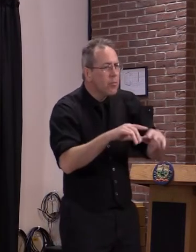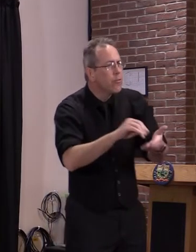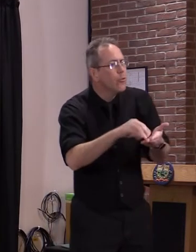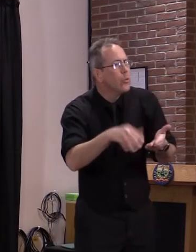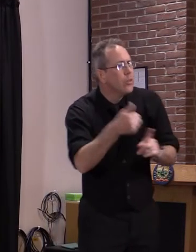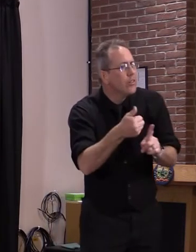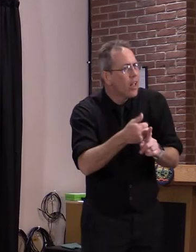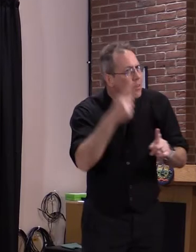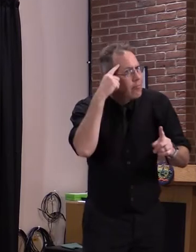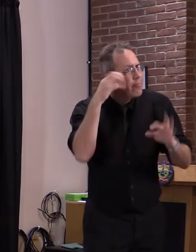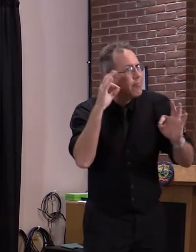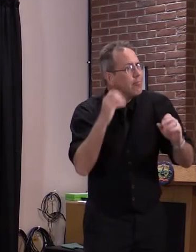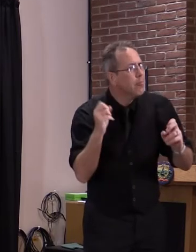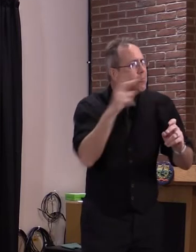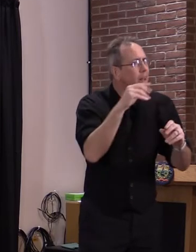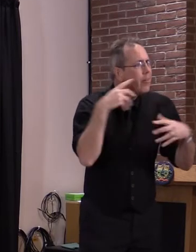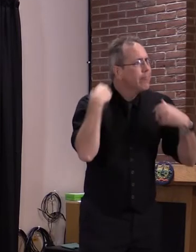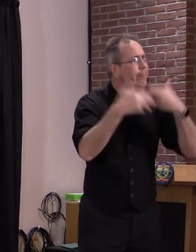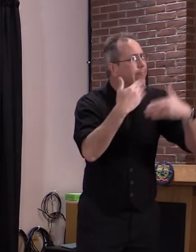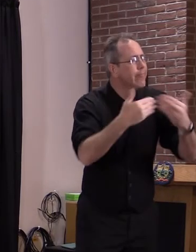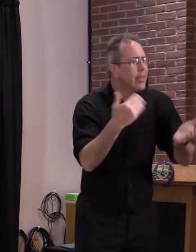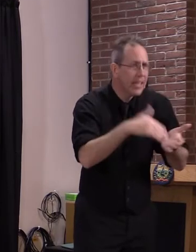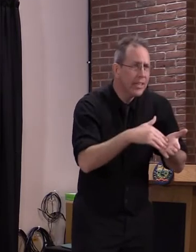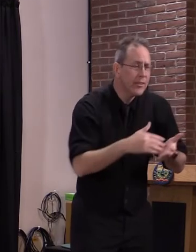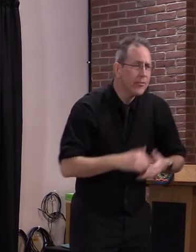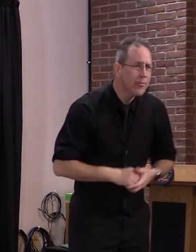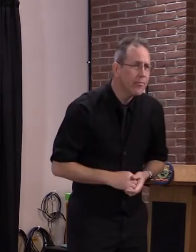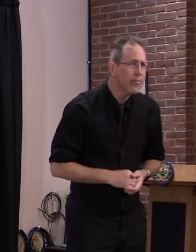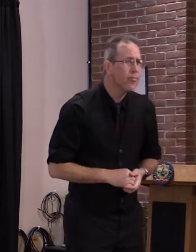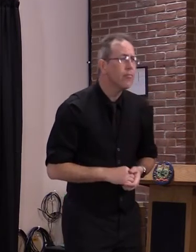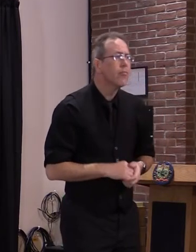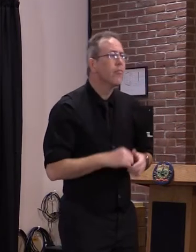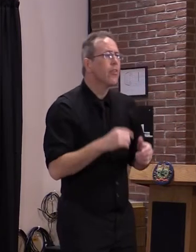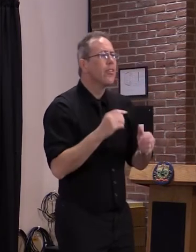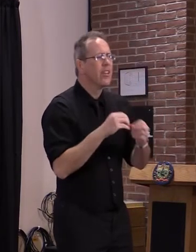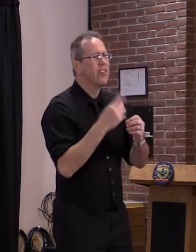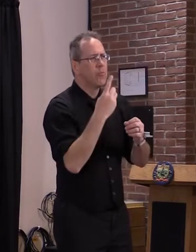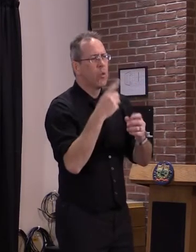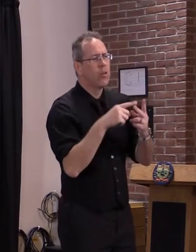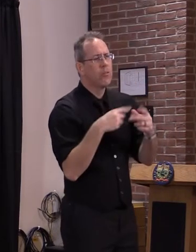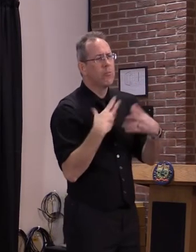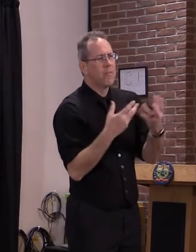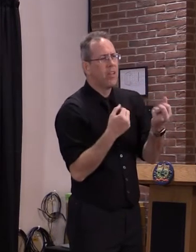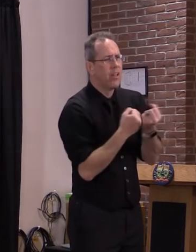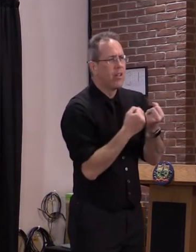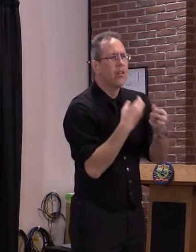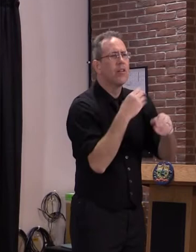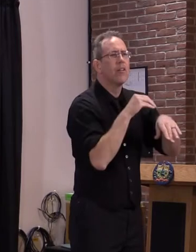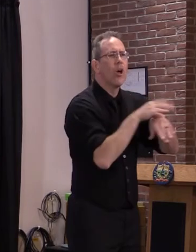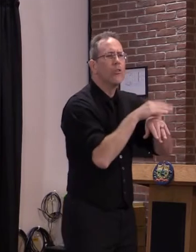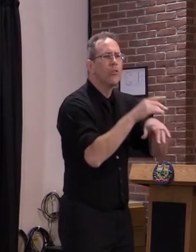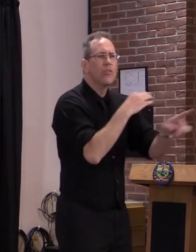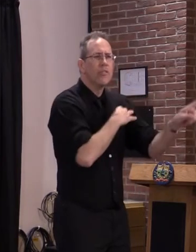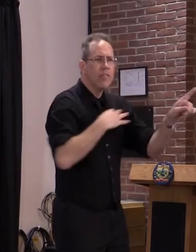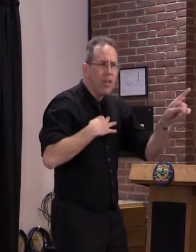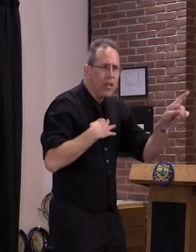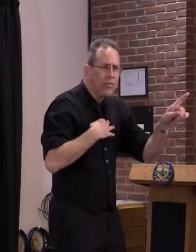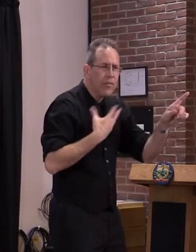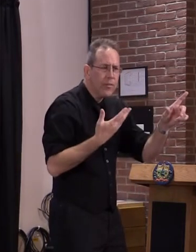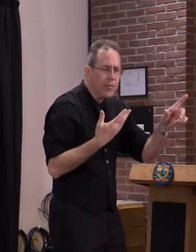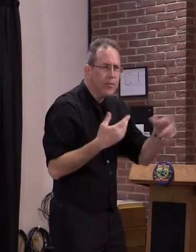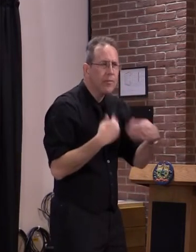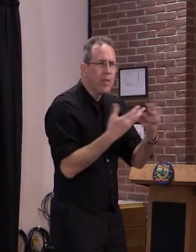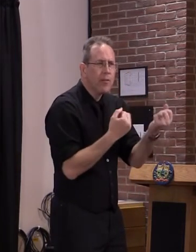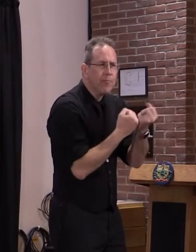around two things. One is to actually deploy more clinical resources to schools, but the other would be a focused strategy